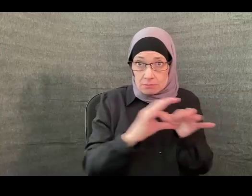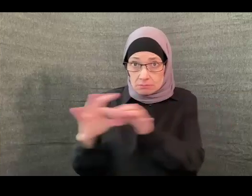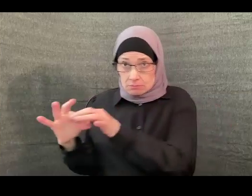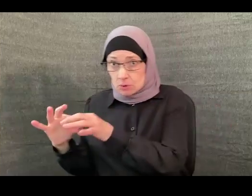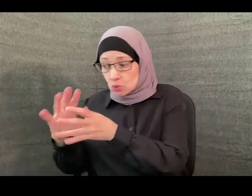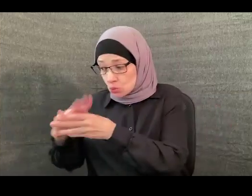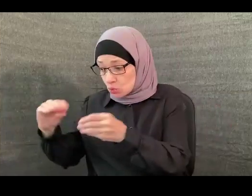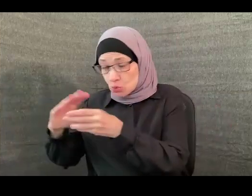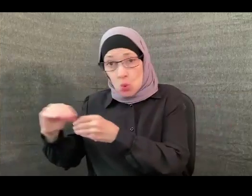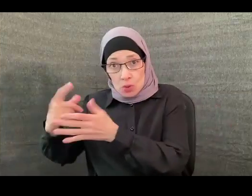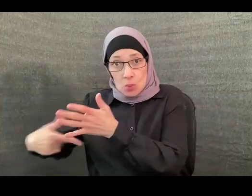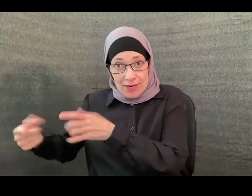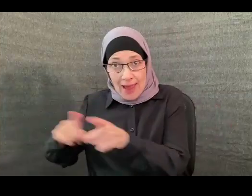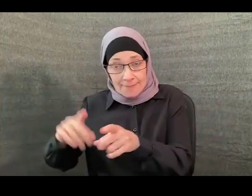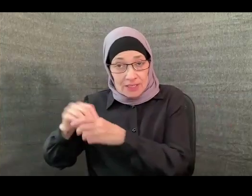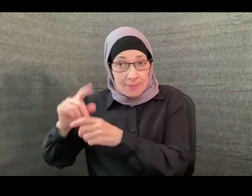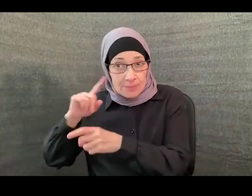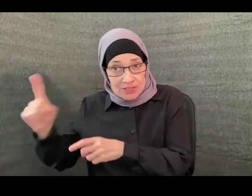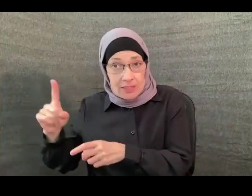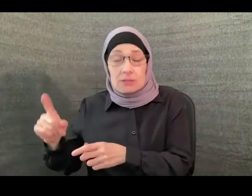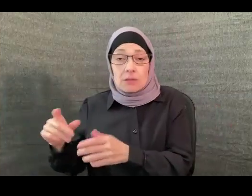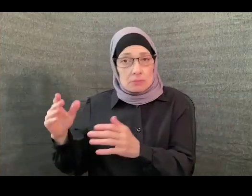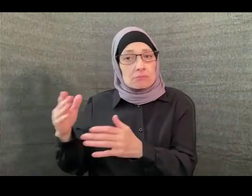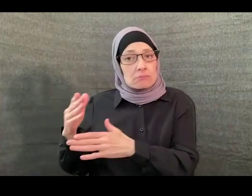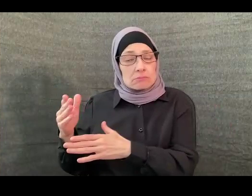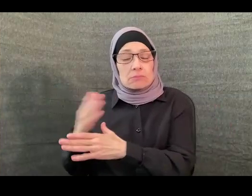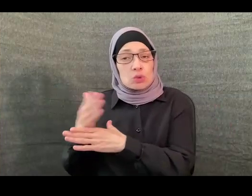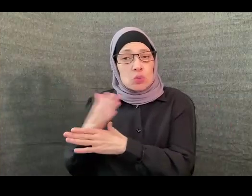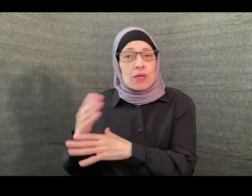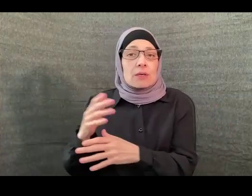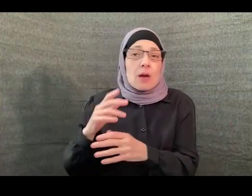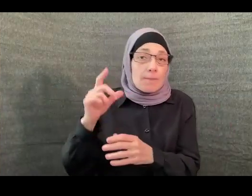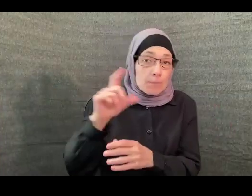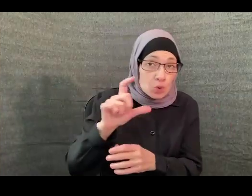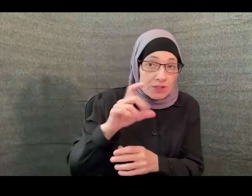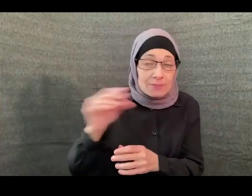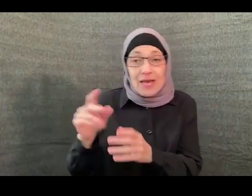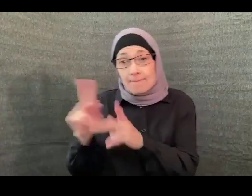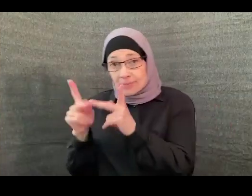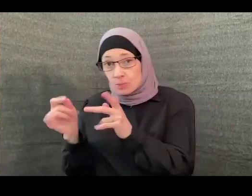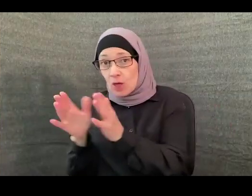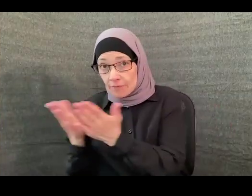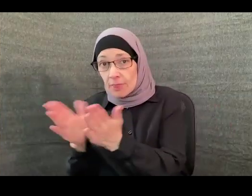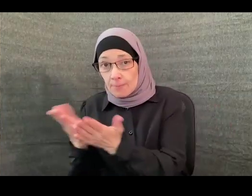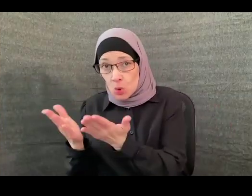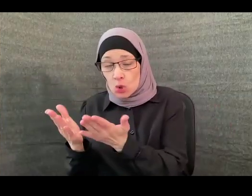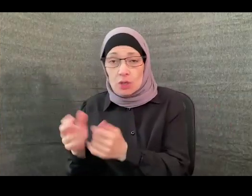between Muslims, the people of the book, meaning